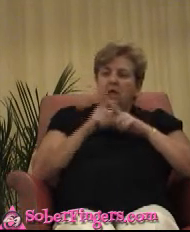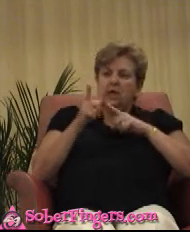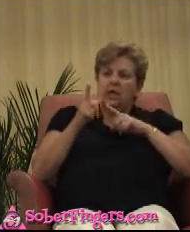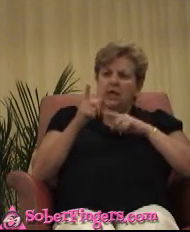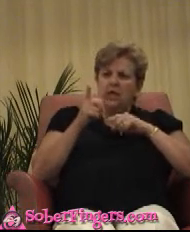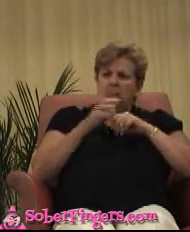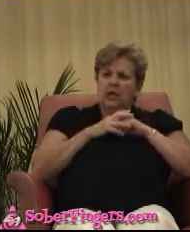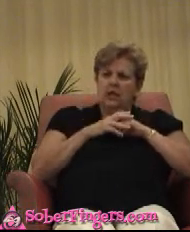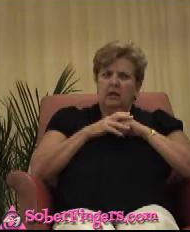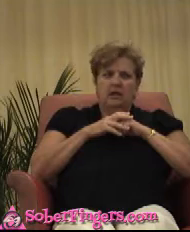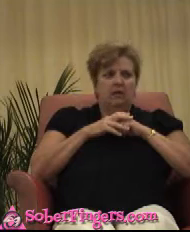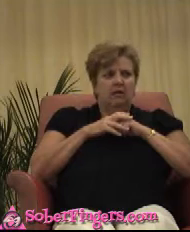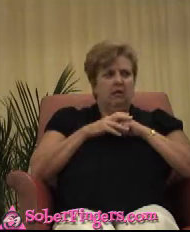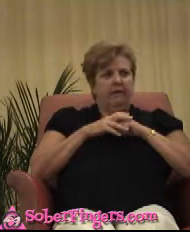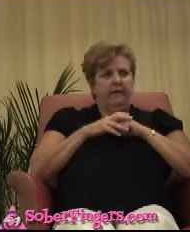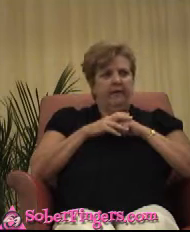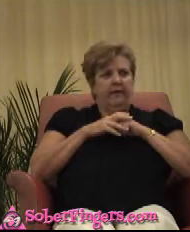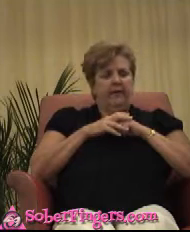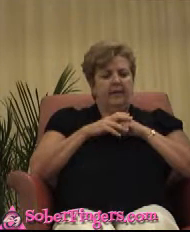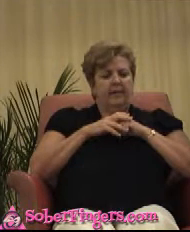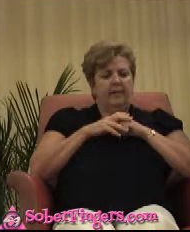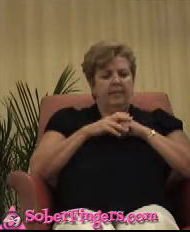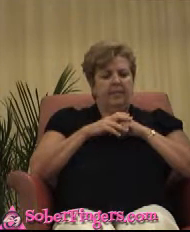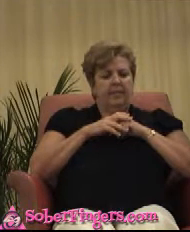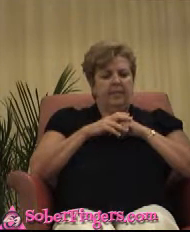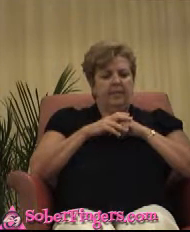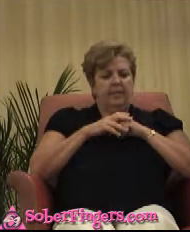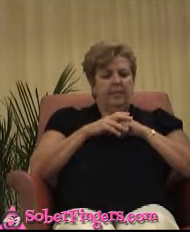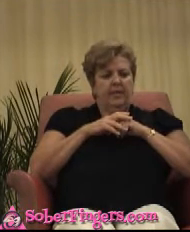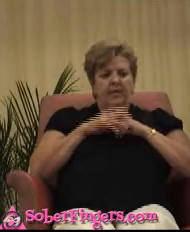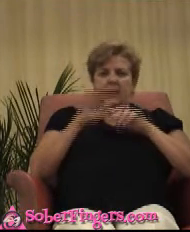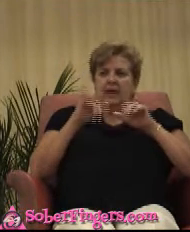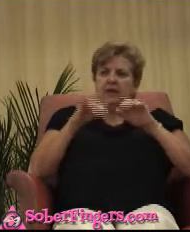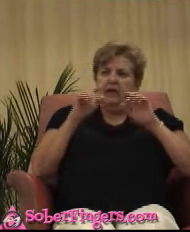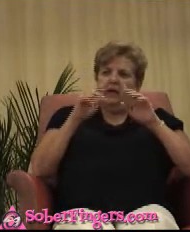thought, God darn, that's pretty doggone dismal. And